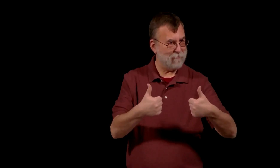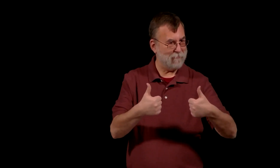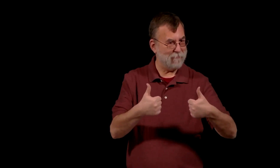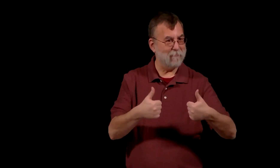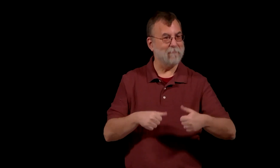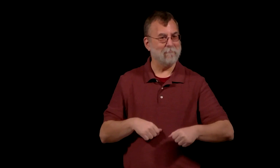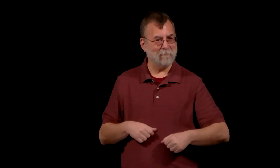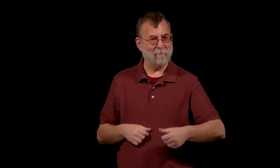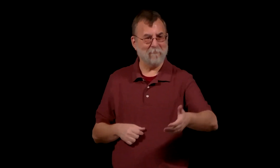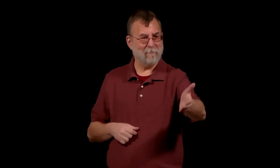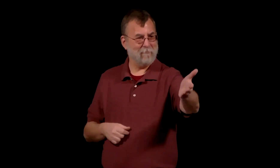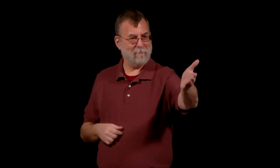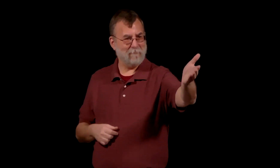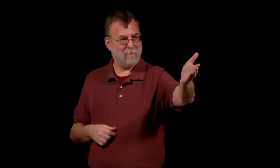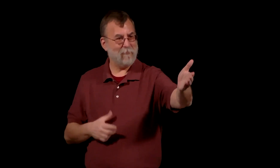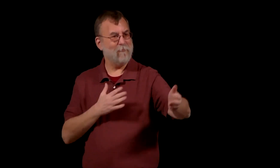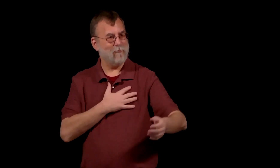Two thumbs up.